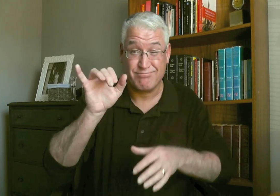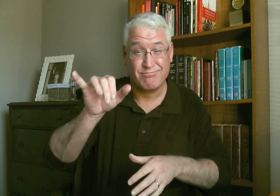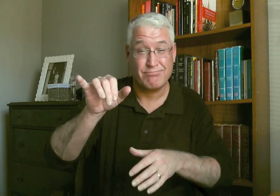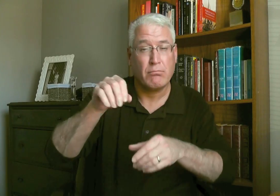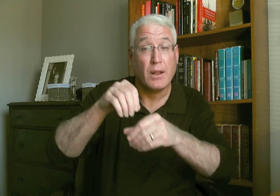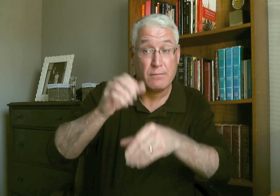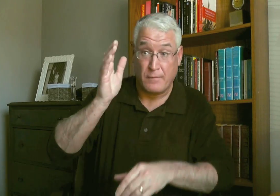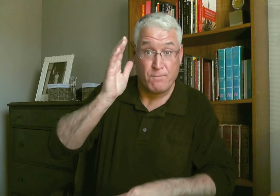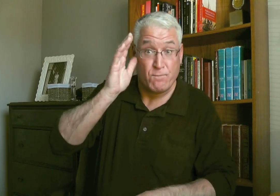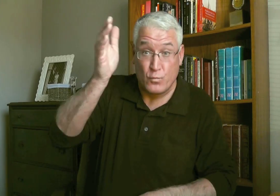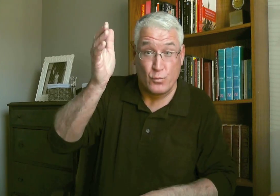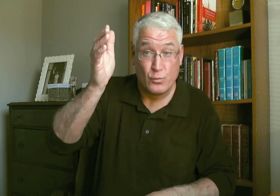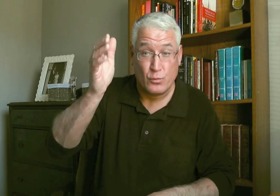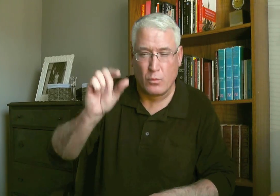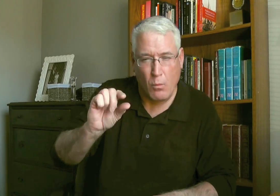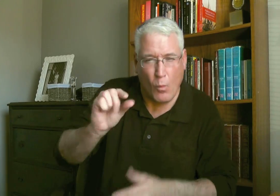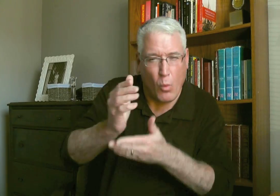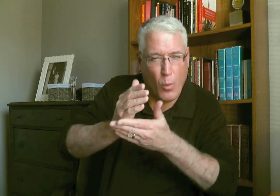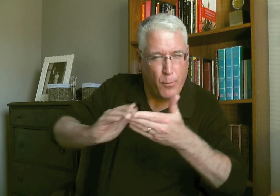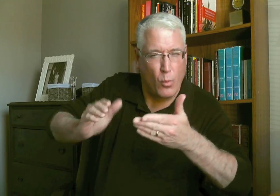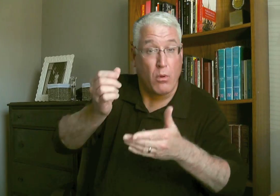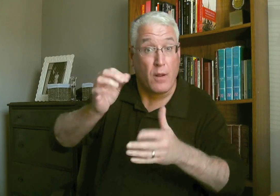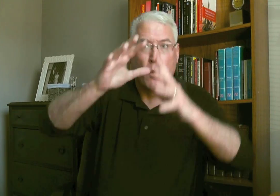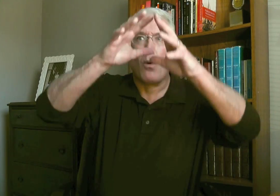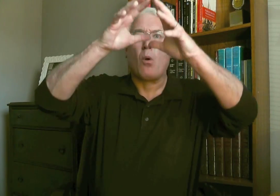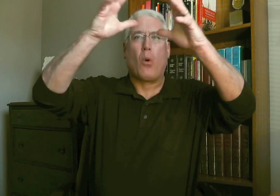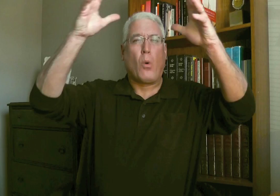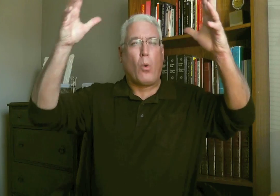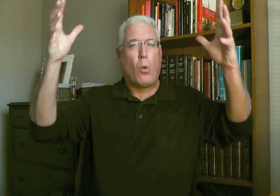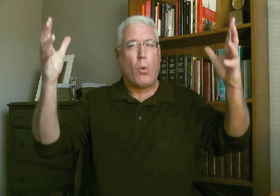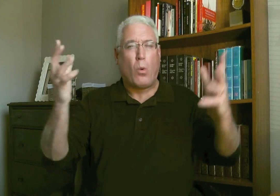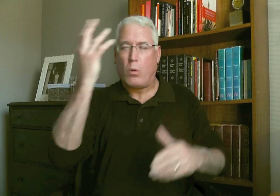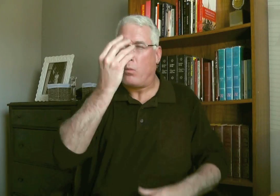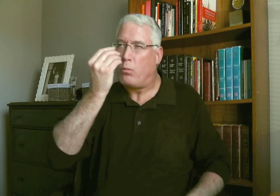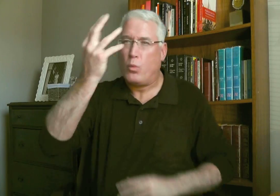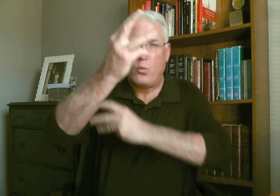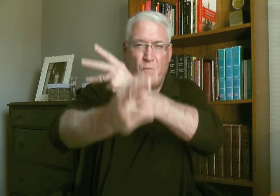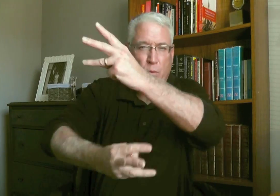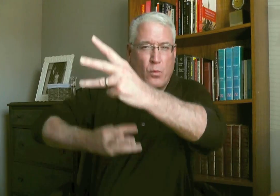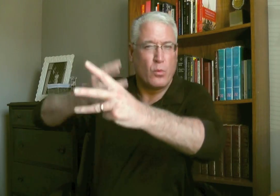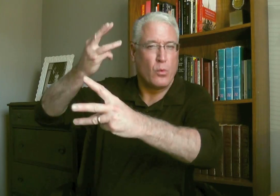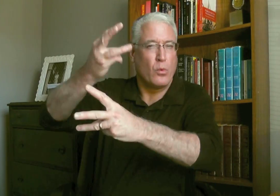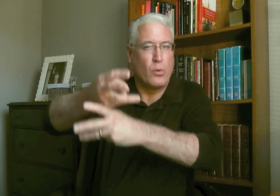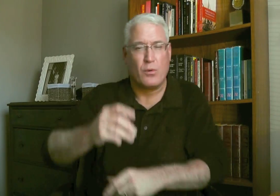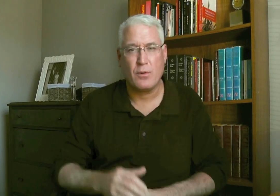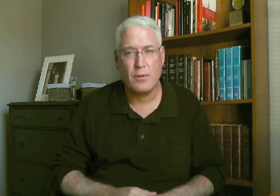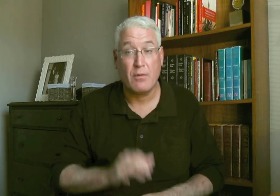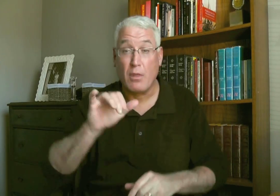Understand that that's just a little part of the glorious beauty of the world that we